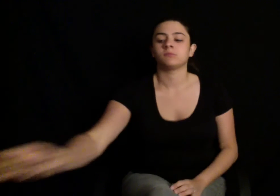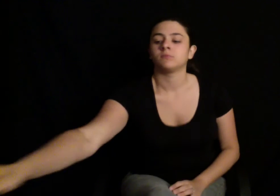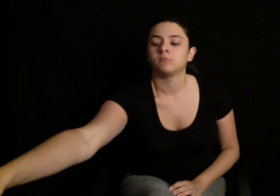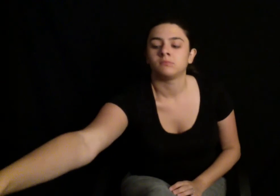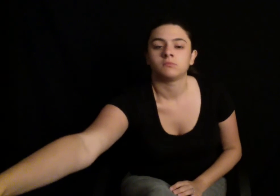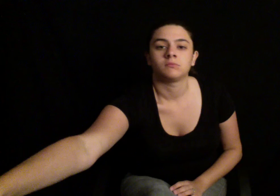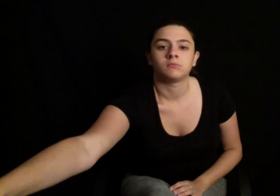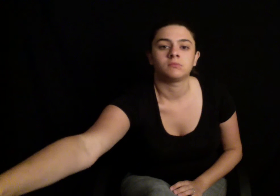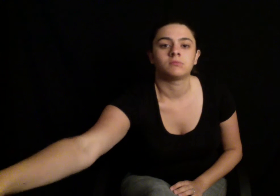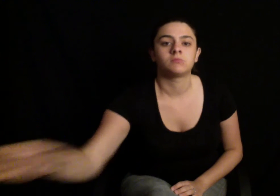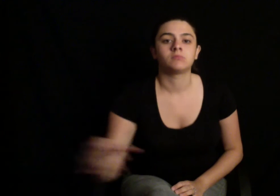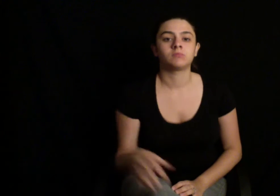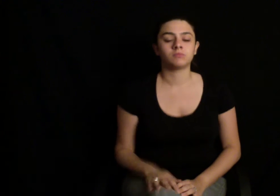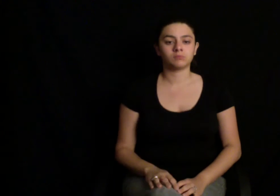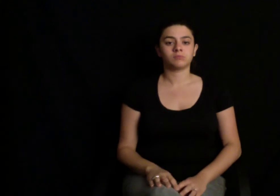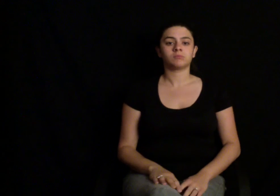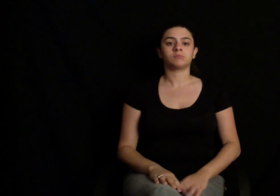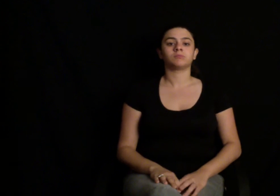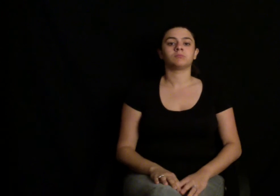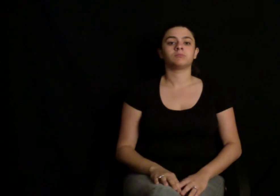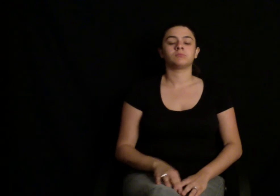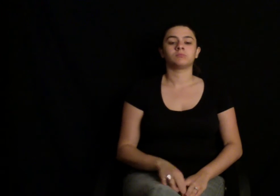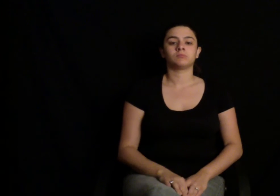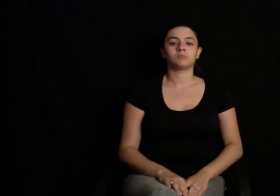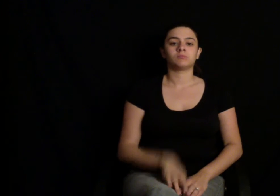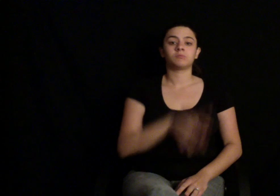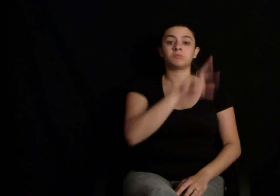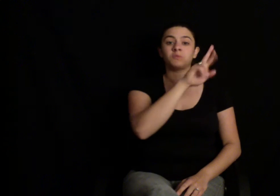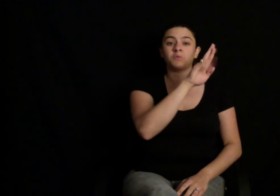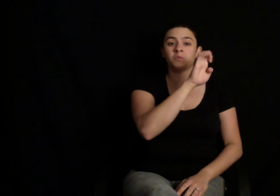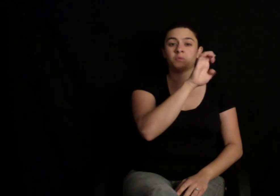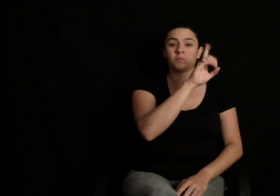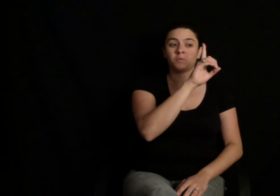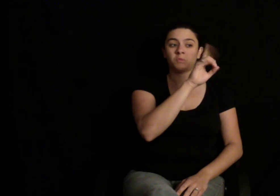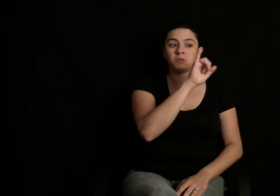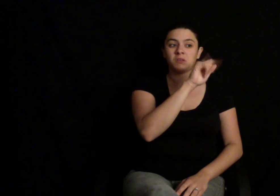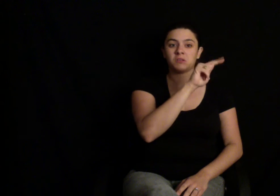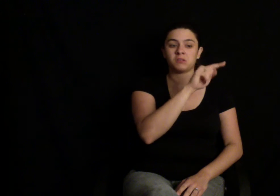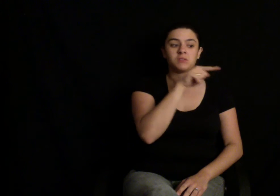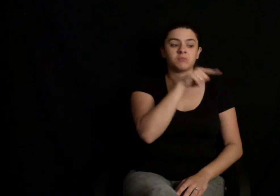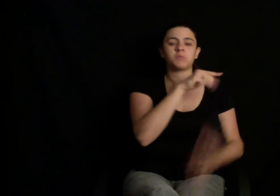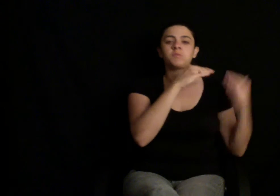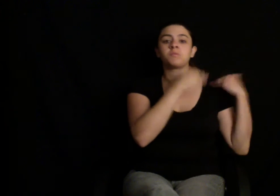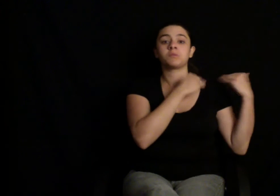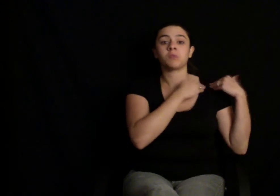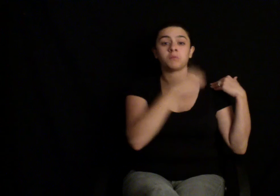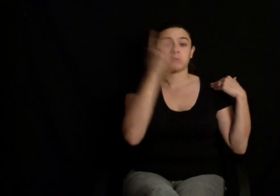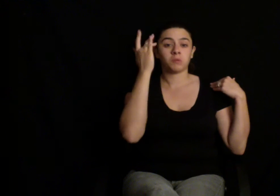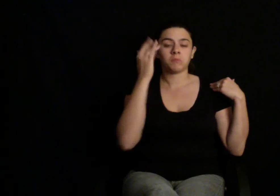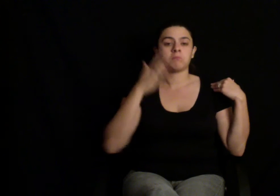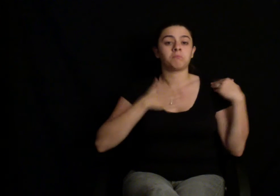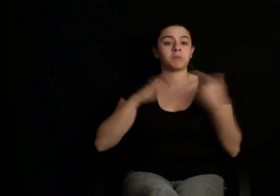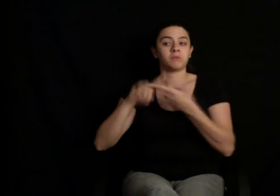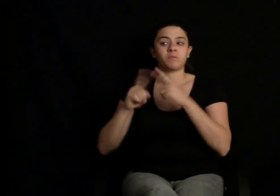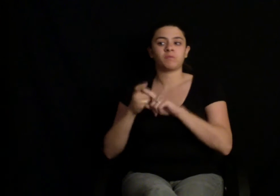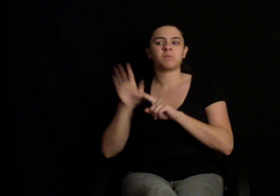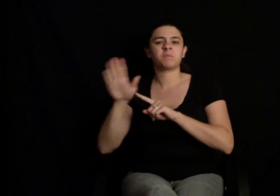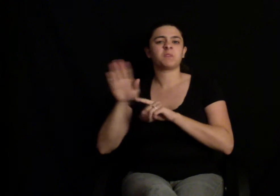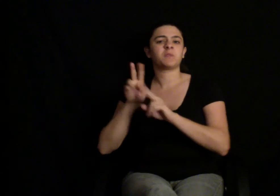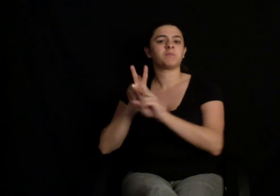Because of Reddit, my friend's funeral was entirely paid for. I became like internet famous. I was able